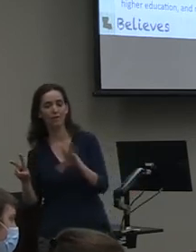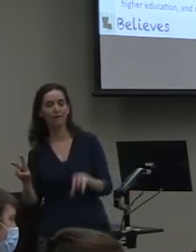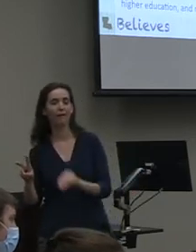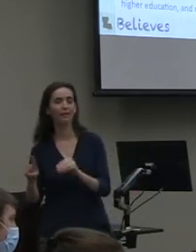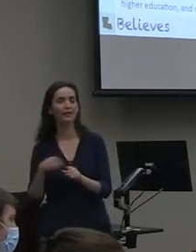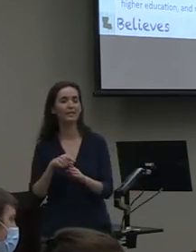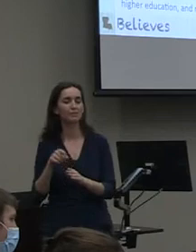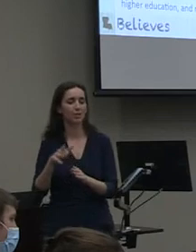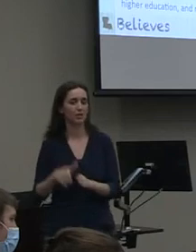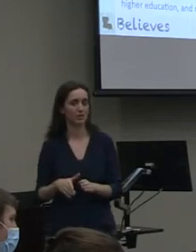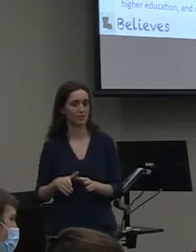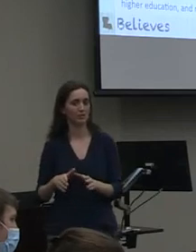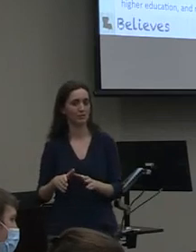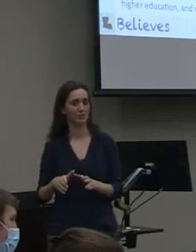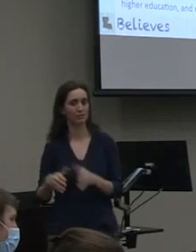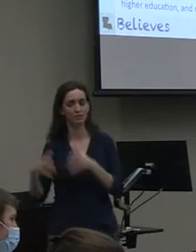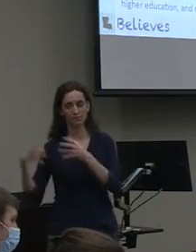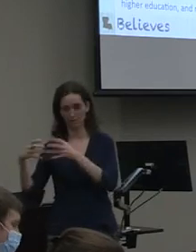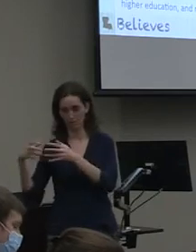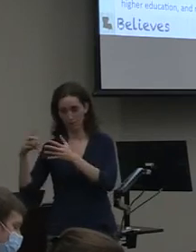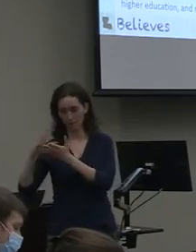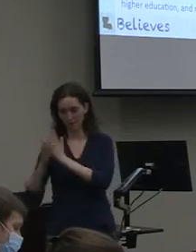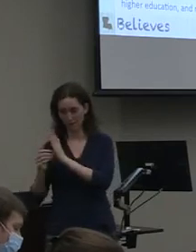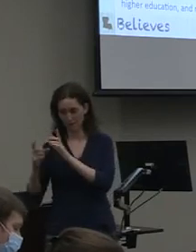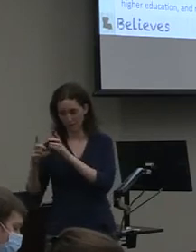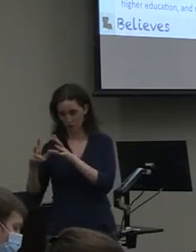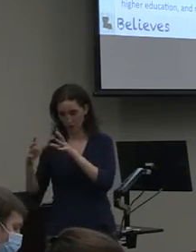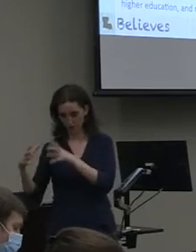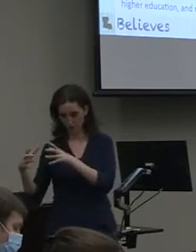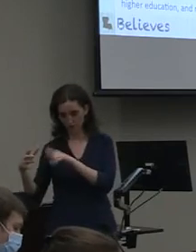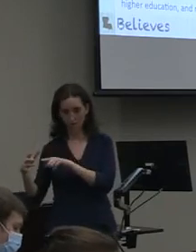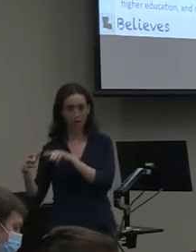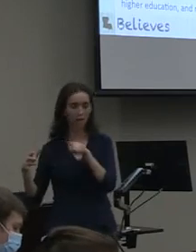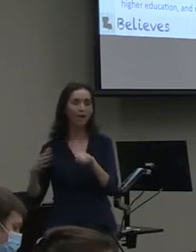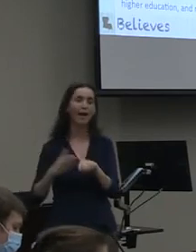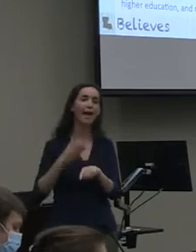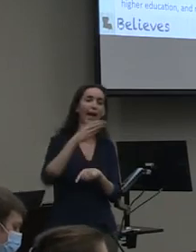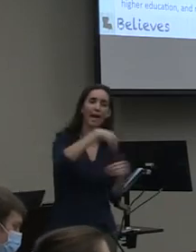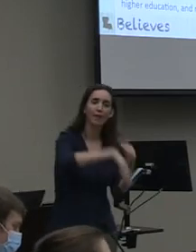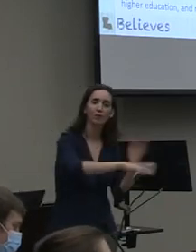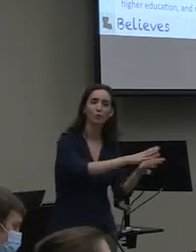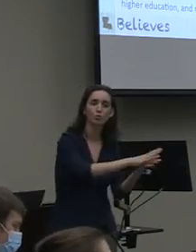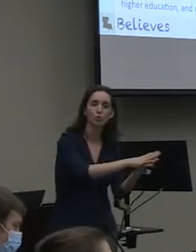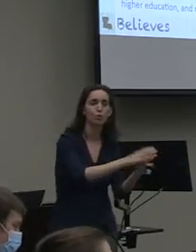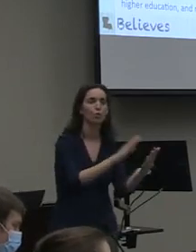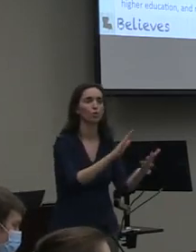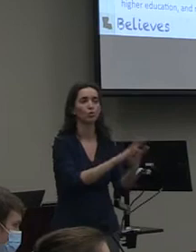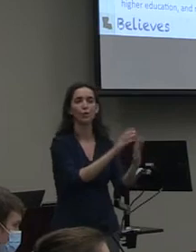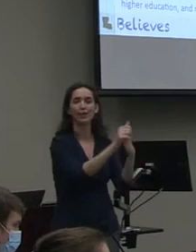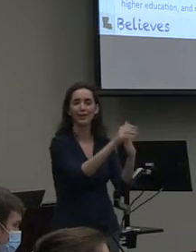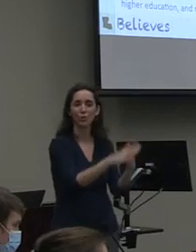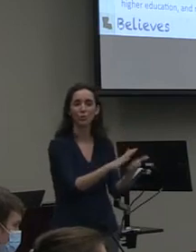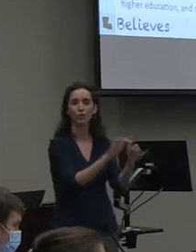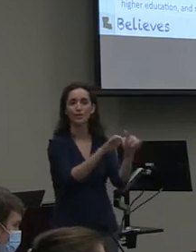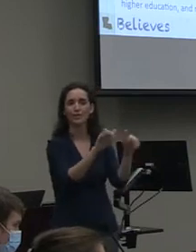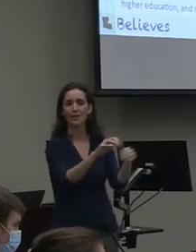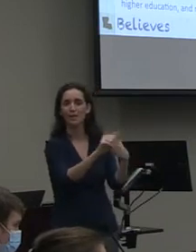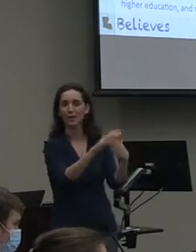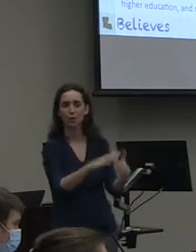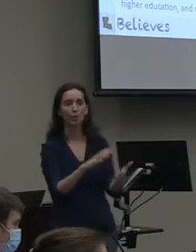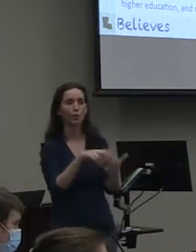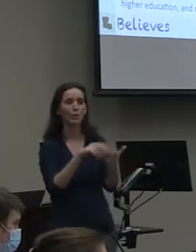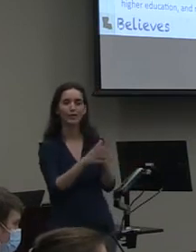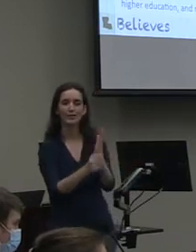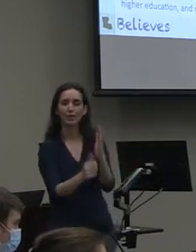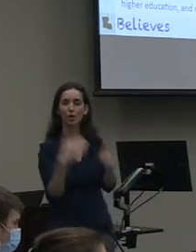those terms, where they are pushing into the schools to support the school system leader, support the school leader, and ultimately support that literacy coach in the work that they